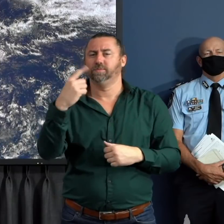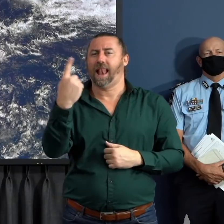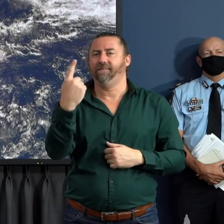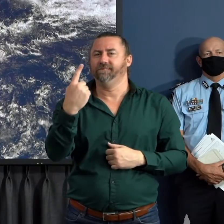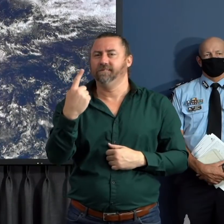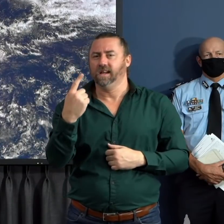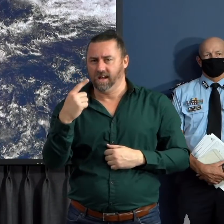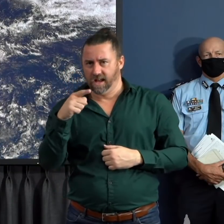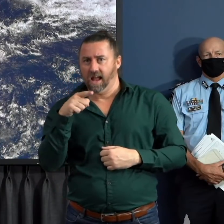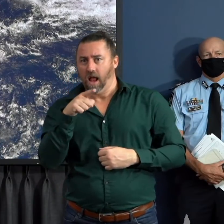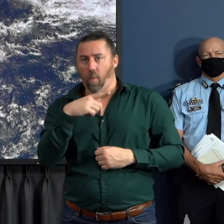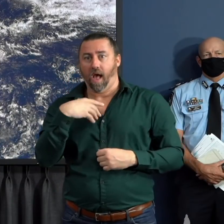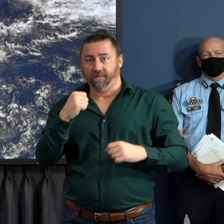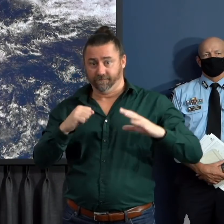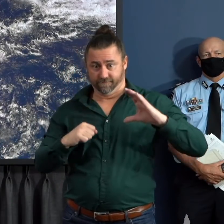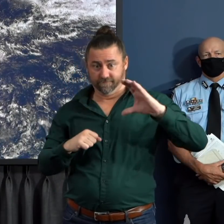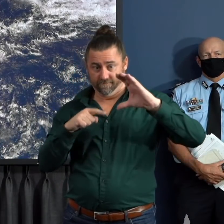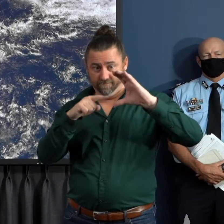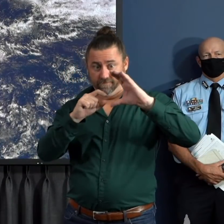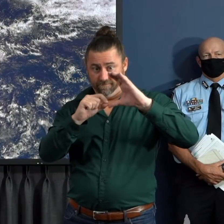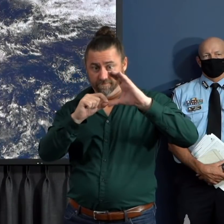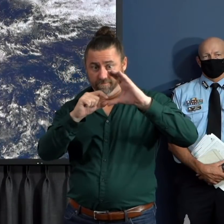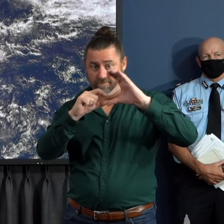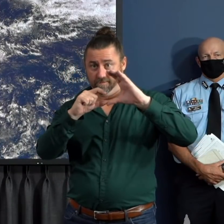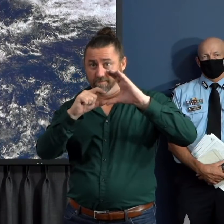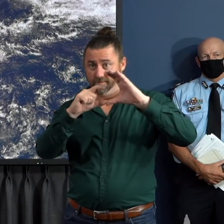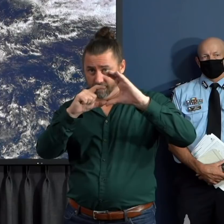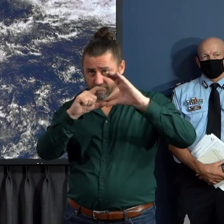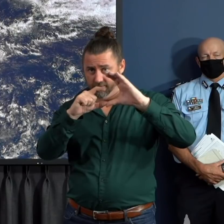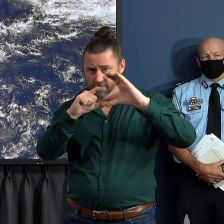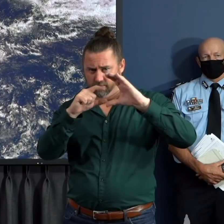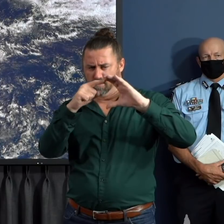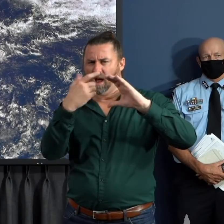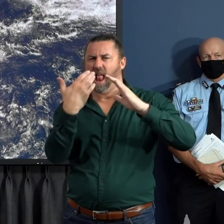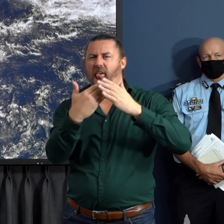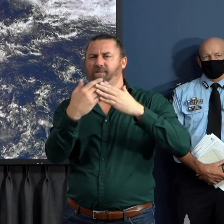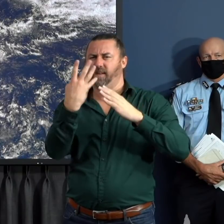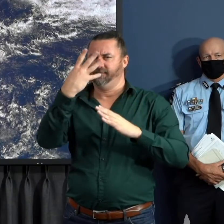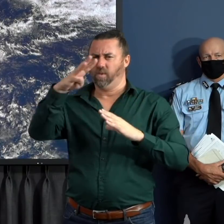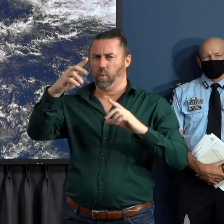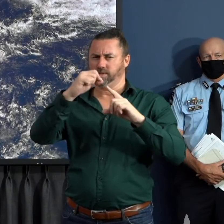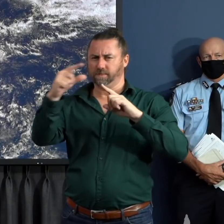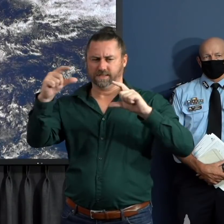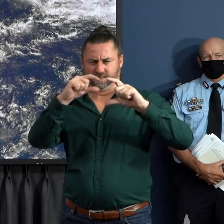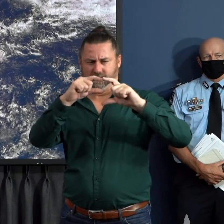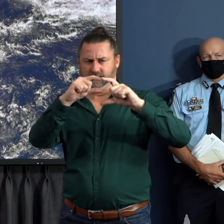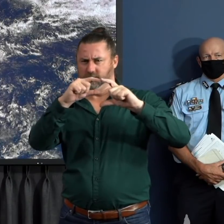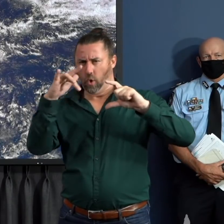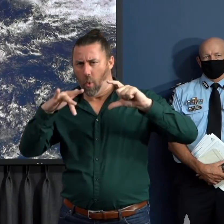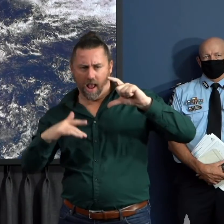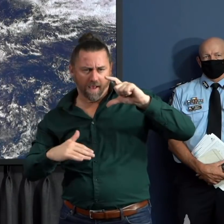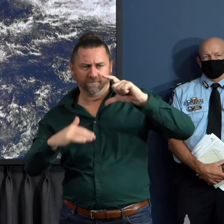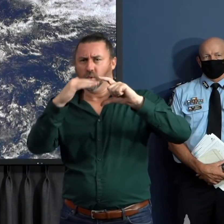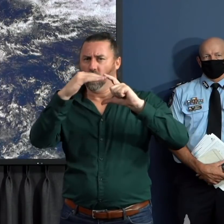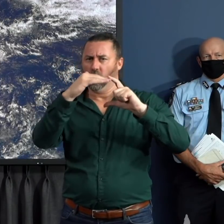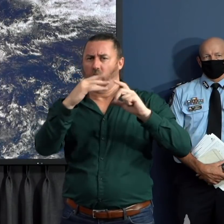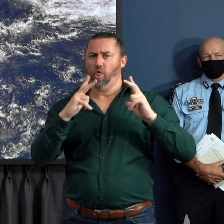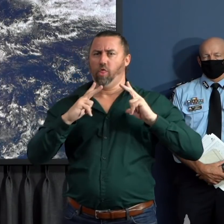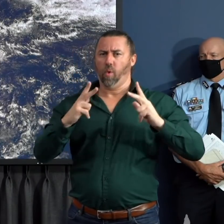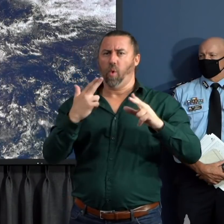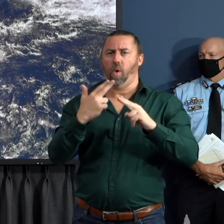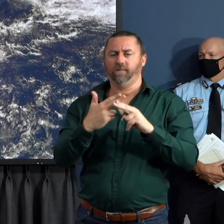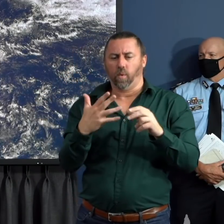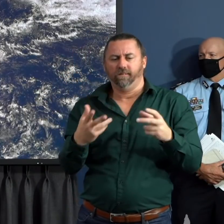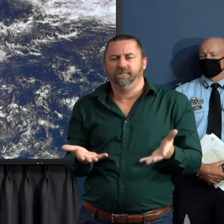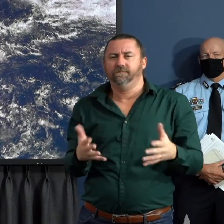had that flood storage, and it's only at that 40% mark now. Is it a call of yours, Premier, to say, you know, we need to start releasing a little bit more? Like,